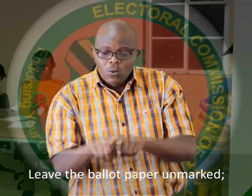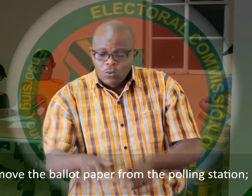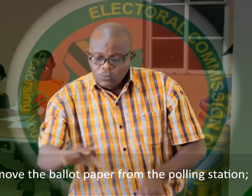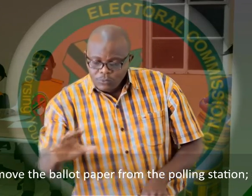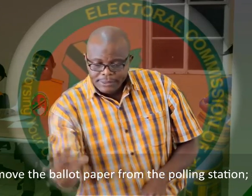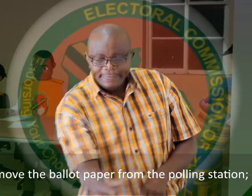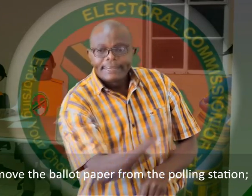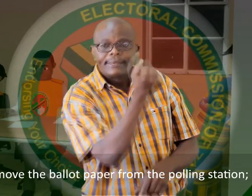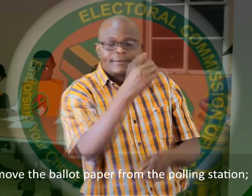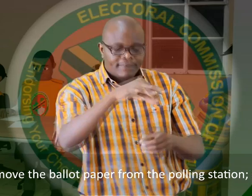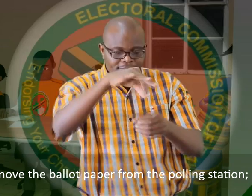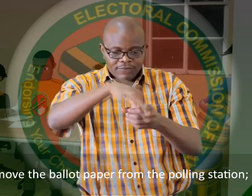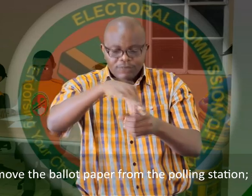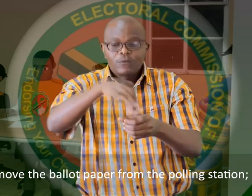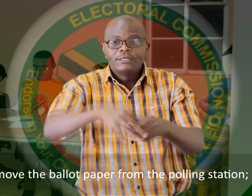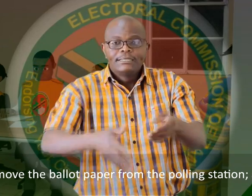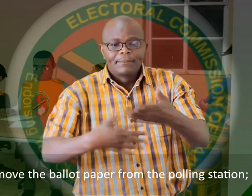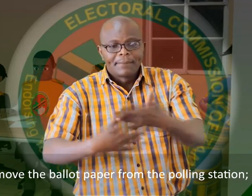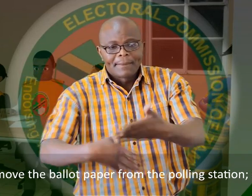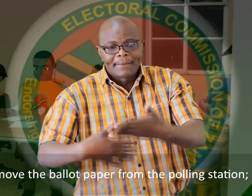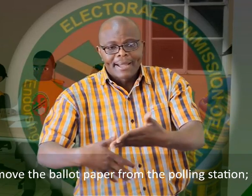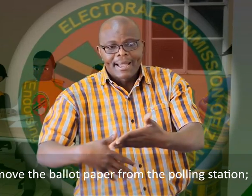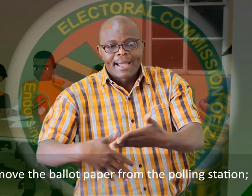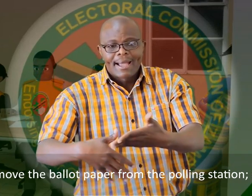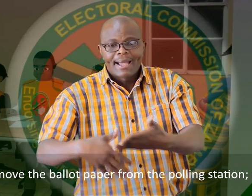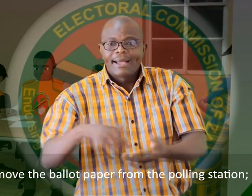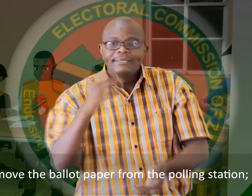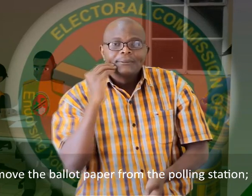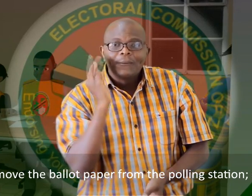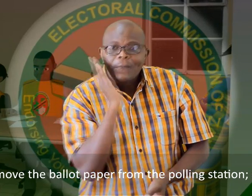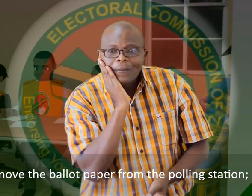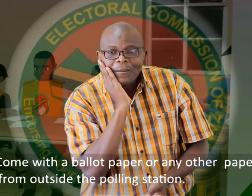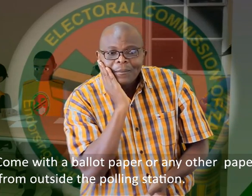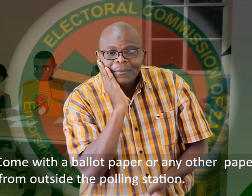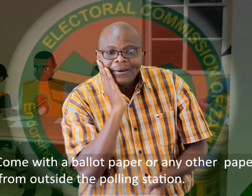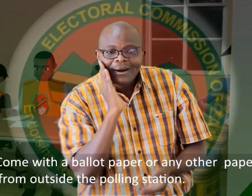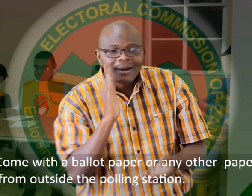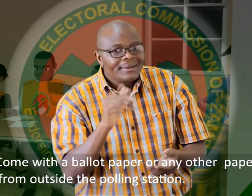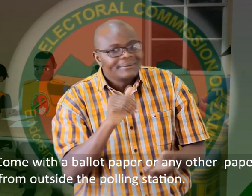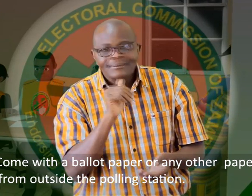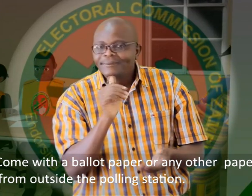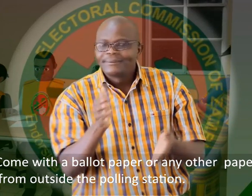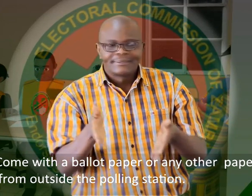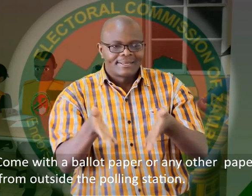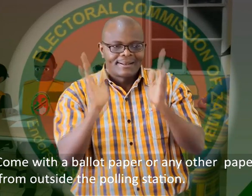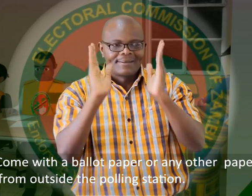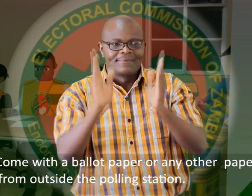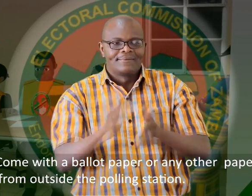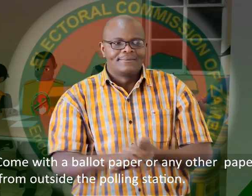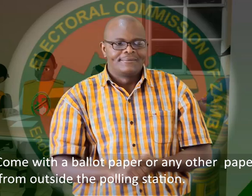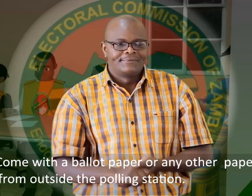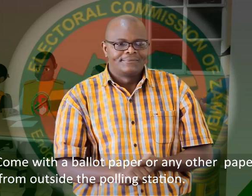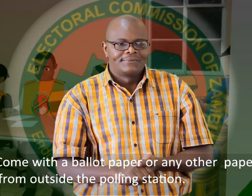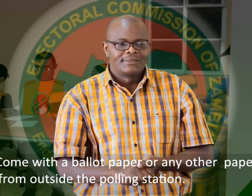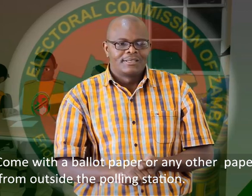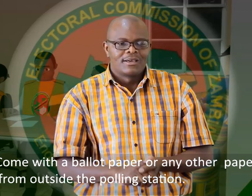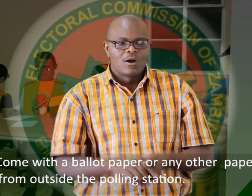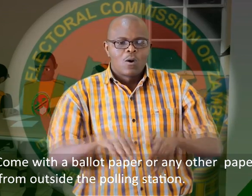Remove the ballot paper from the polling station and come with the ballot paper or any other paper from outside the polling